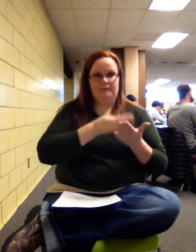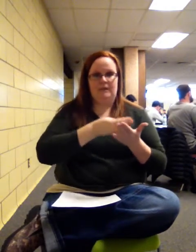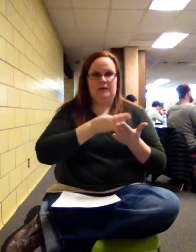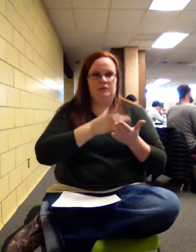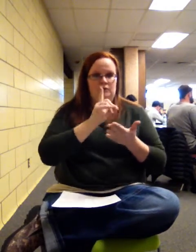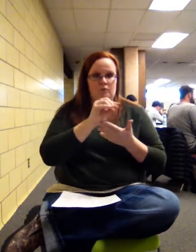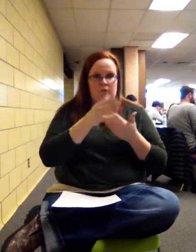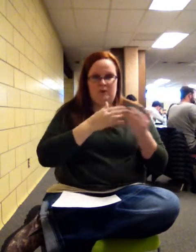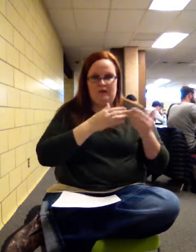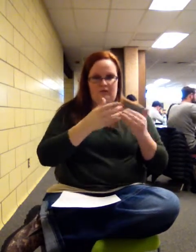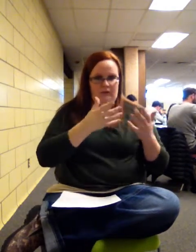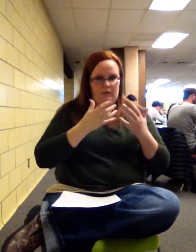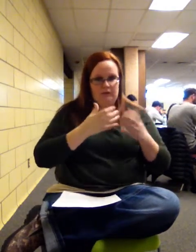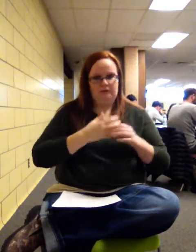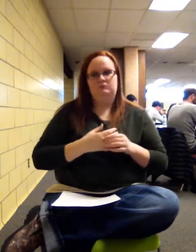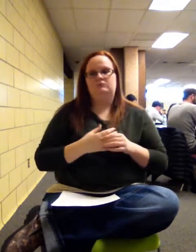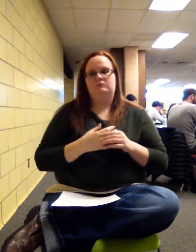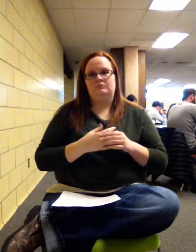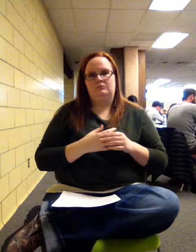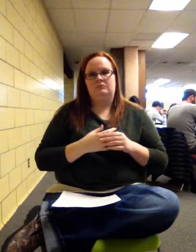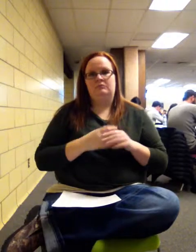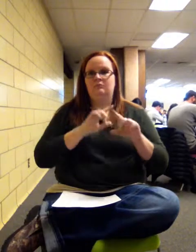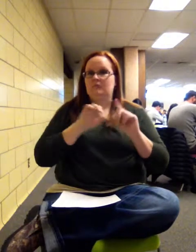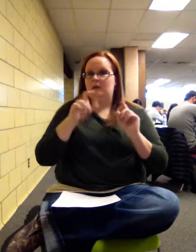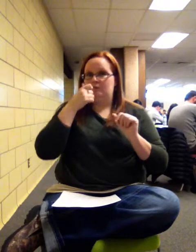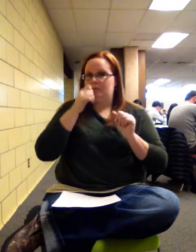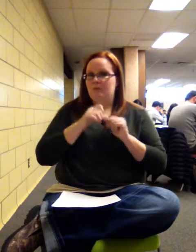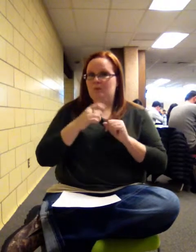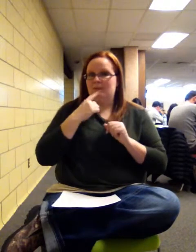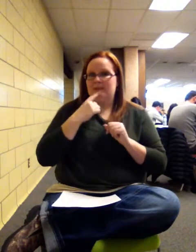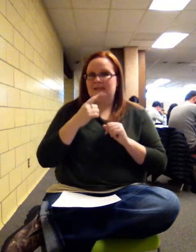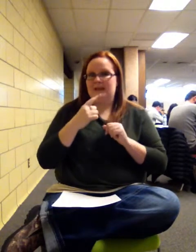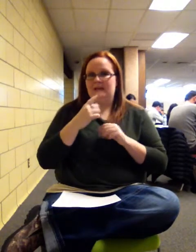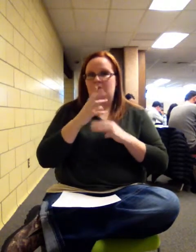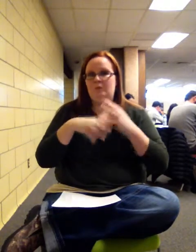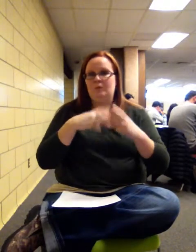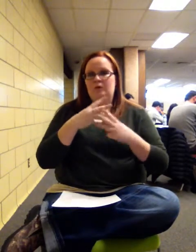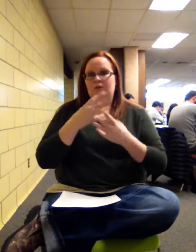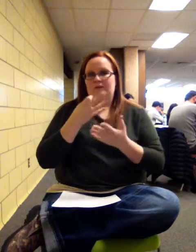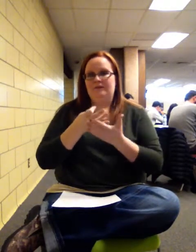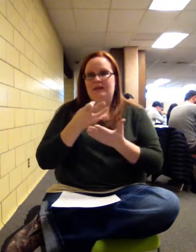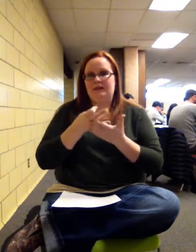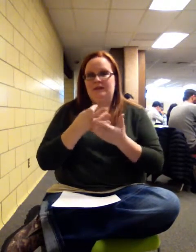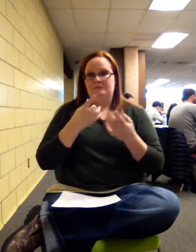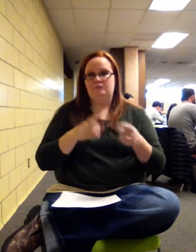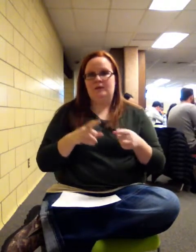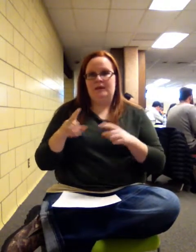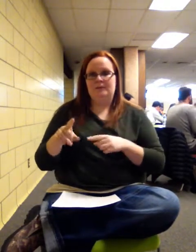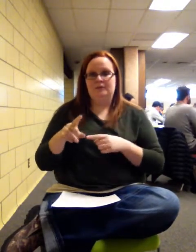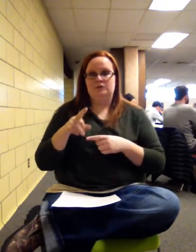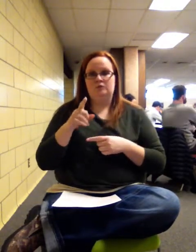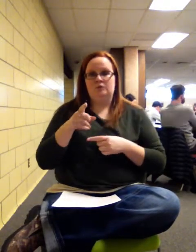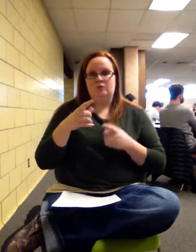to do. But remember we said that in the world of finance, what happens is that you have these